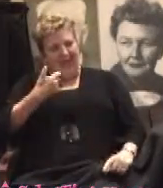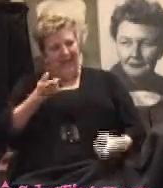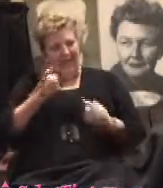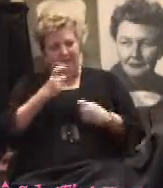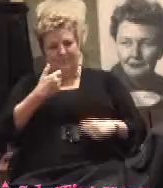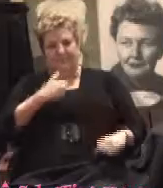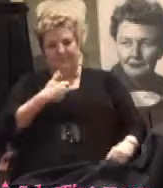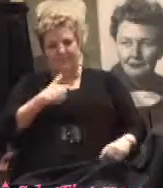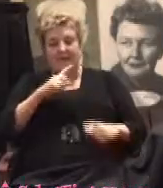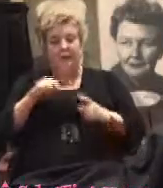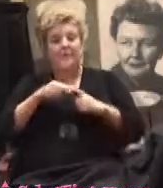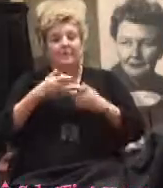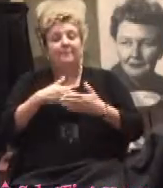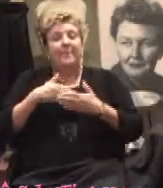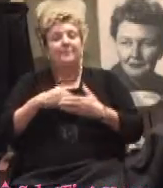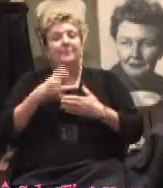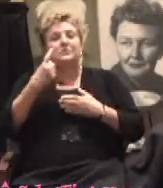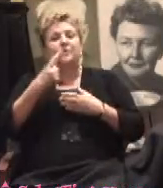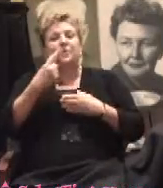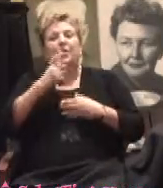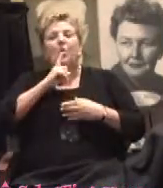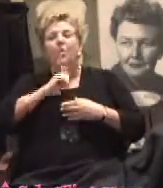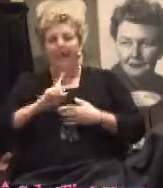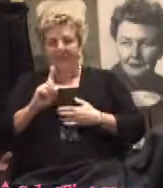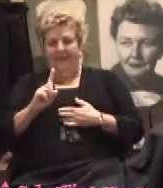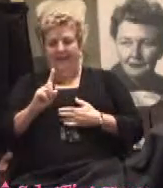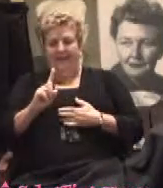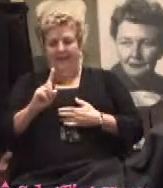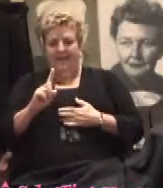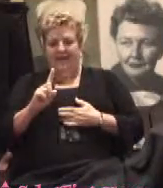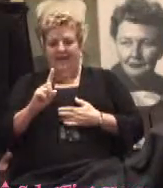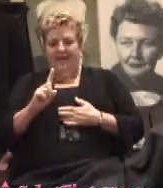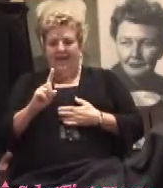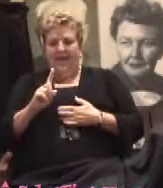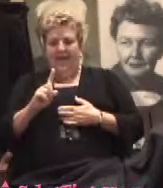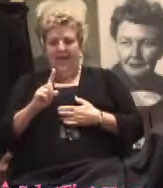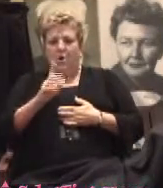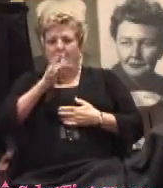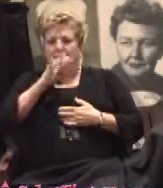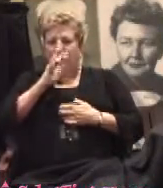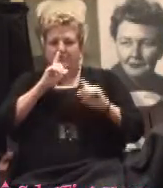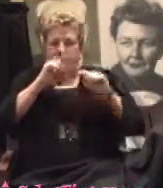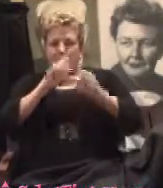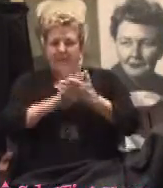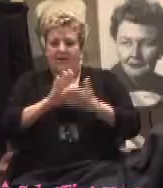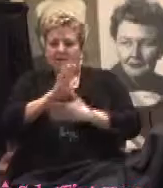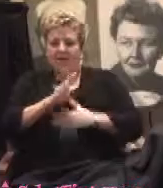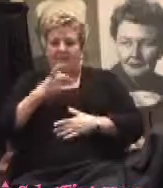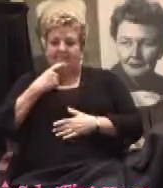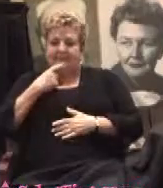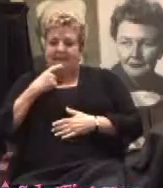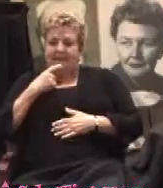Phoebe was a year old, I was playing with Phoebe and her mom's going off to college, and I'm going, Phoebe, I'm going to take you to your first day of